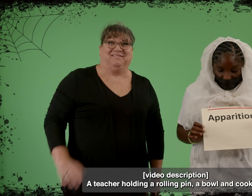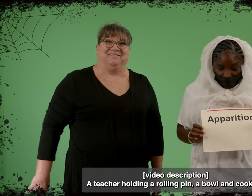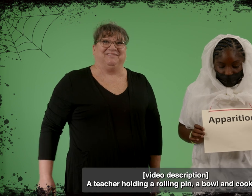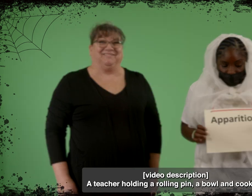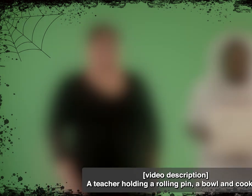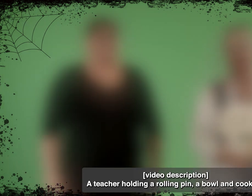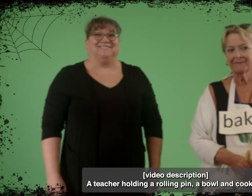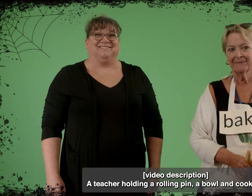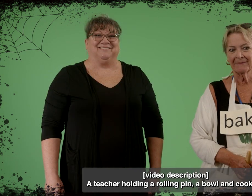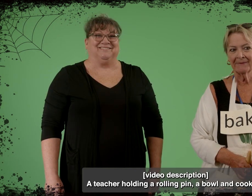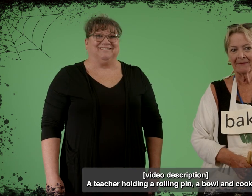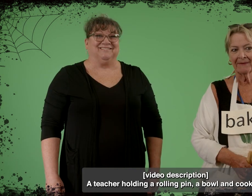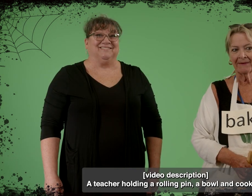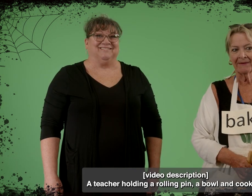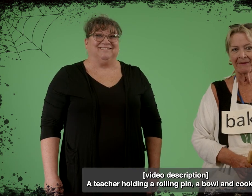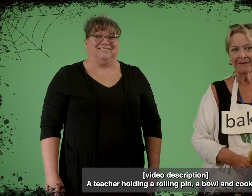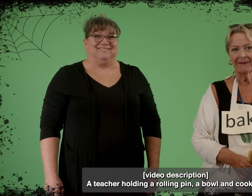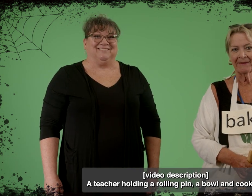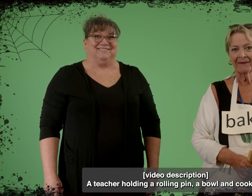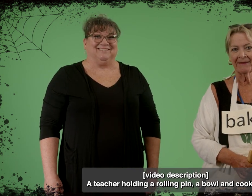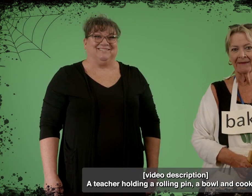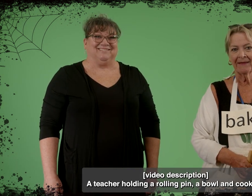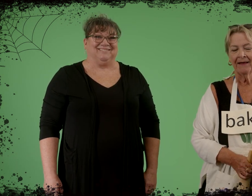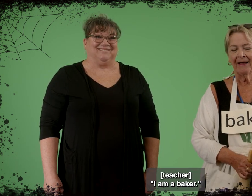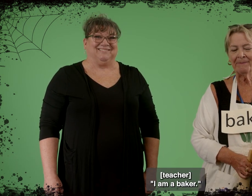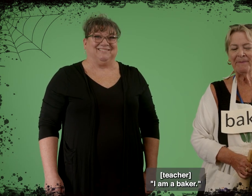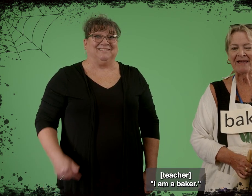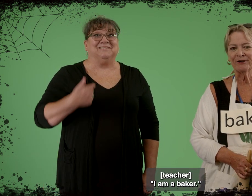A teacher holding a rolling pin, a bowl, and cookies. I am a baker.